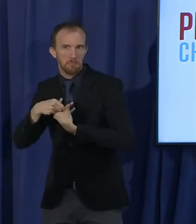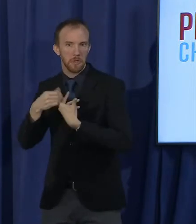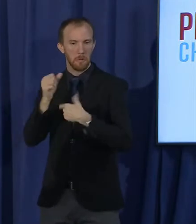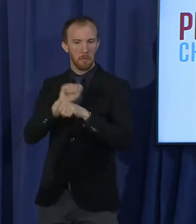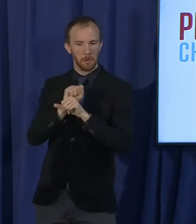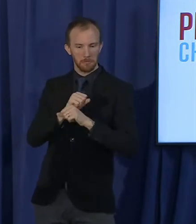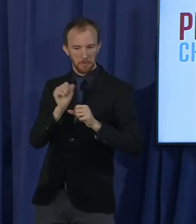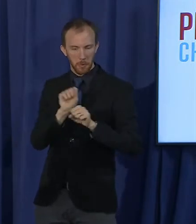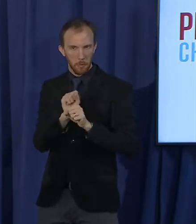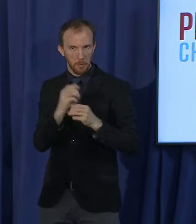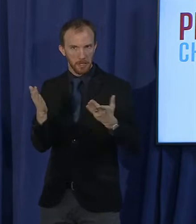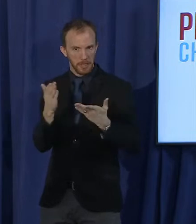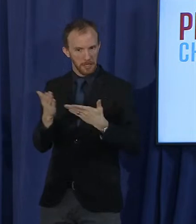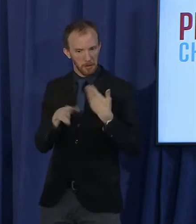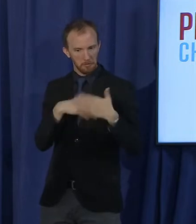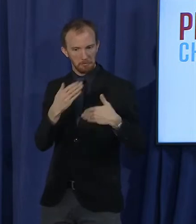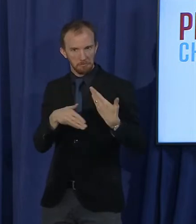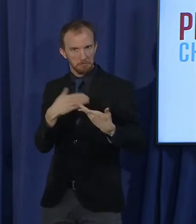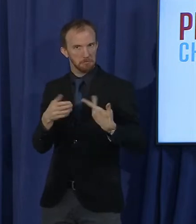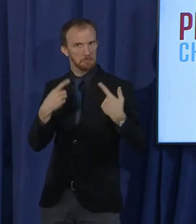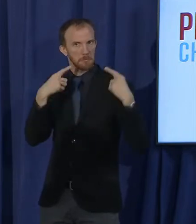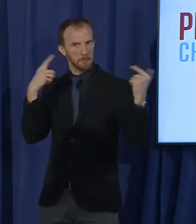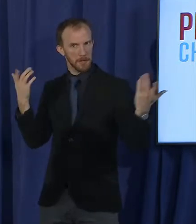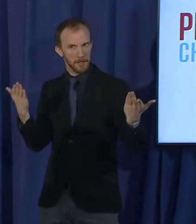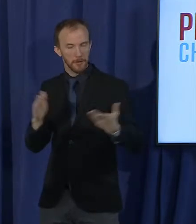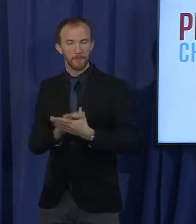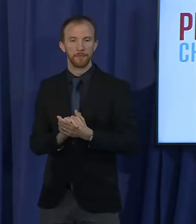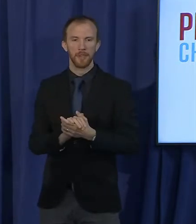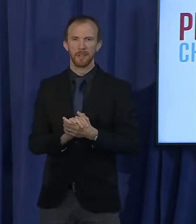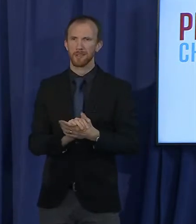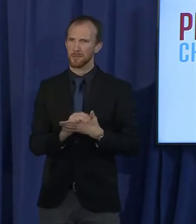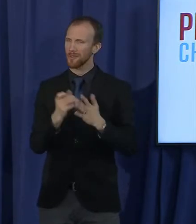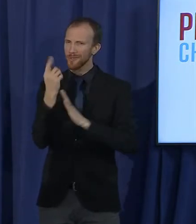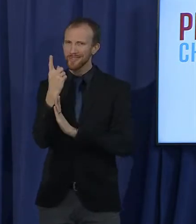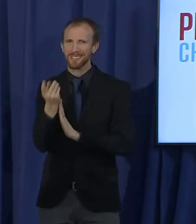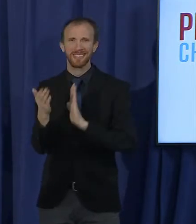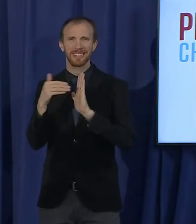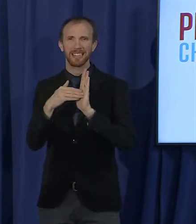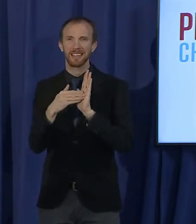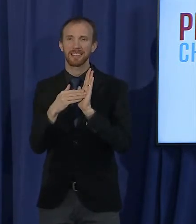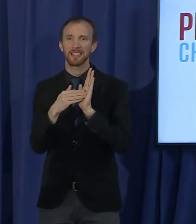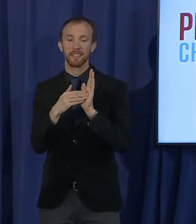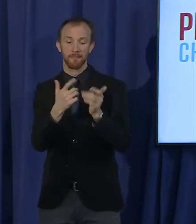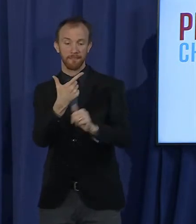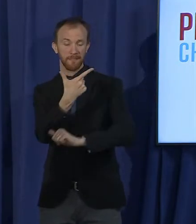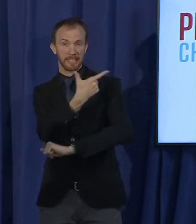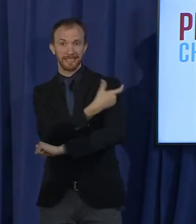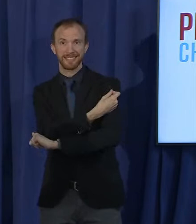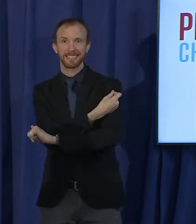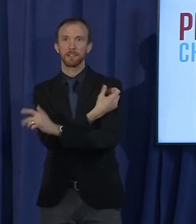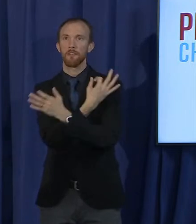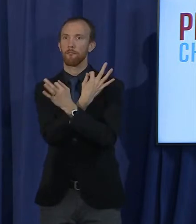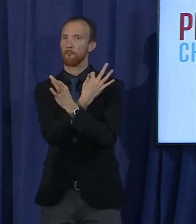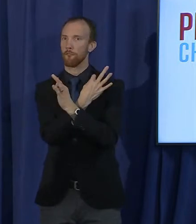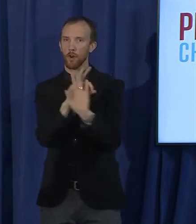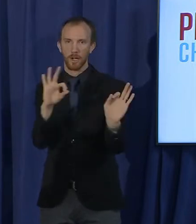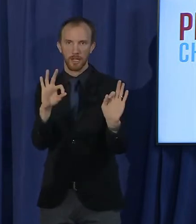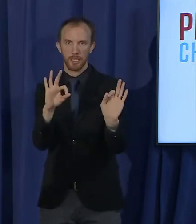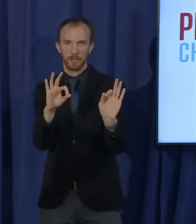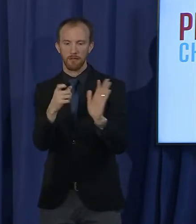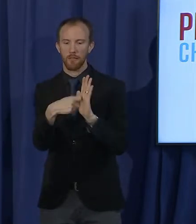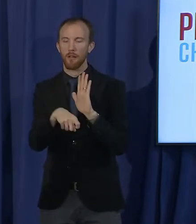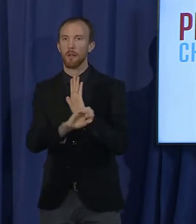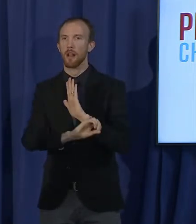That there is no cost ever for getting a COVID-19 vaccine in the city of Chicago. There is no